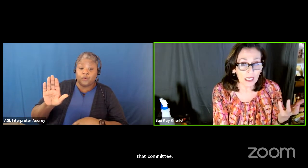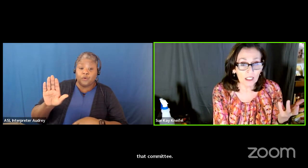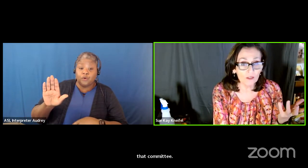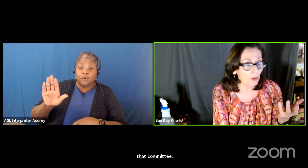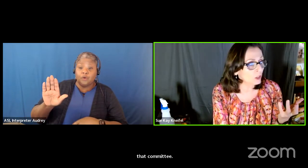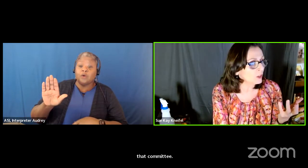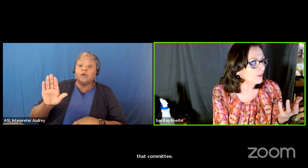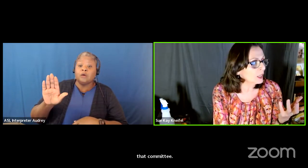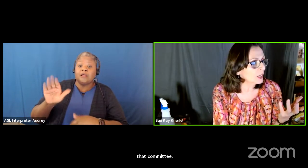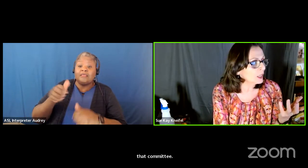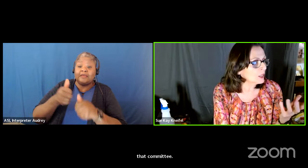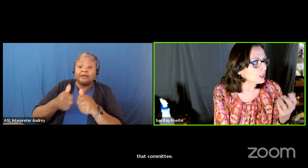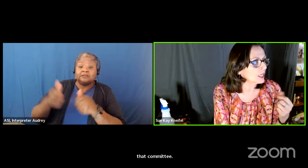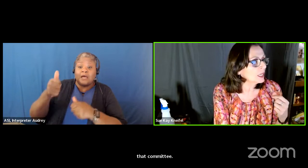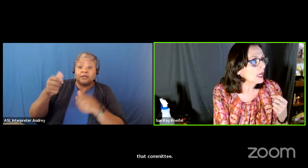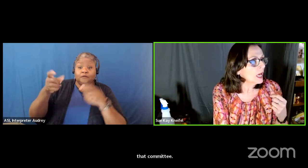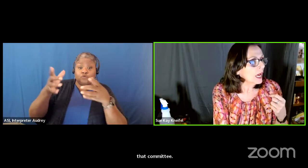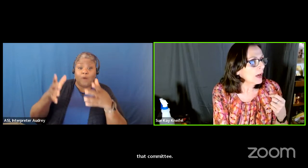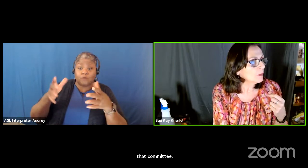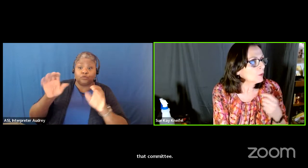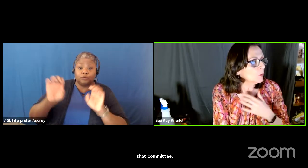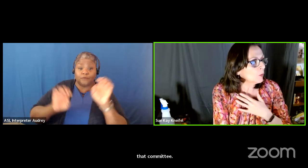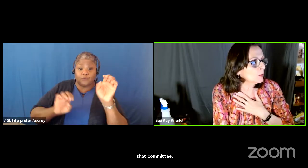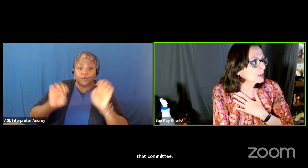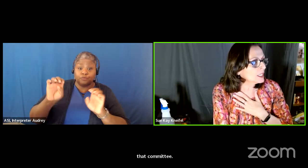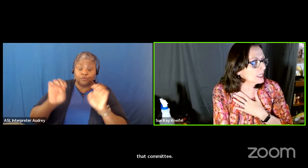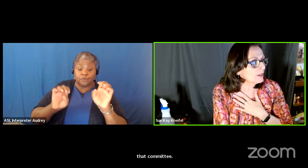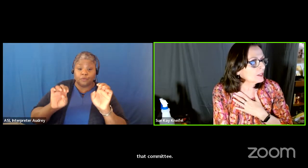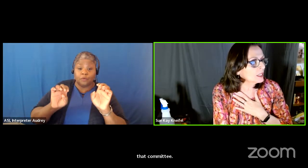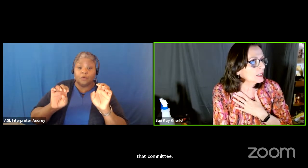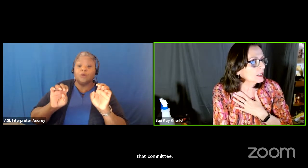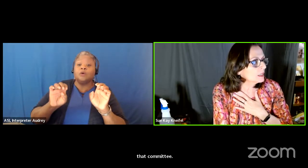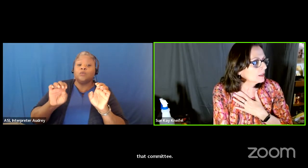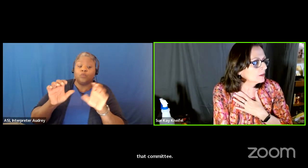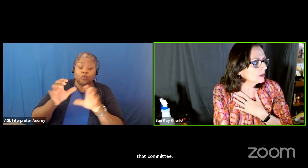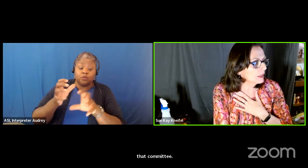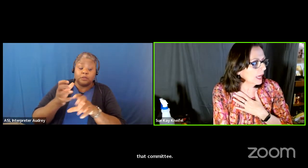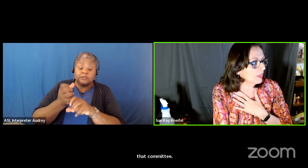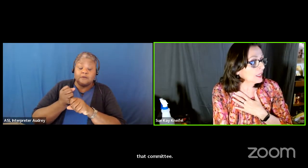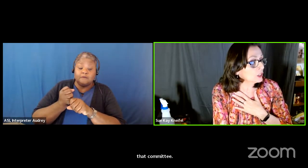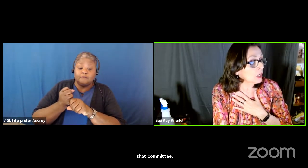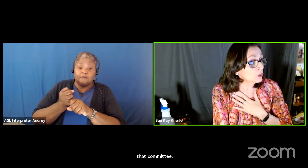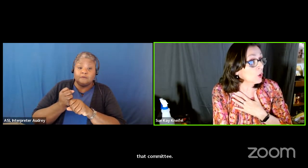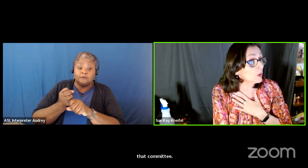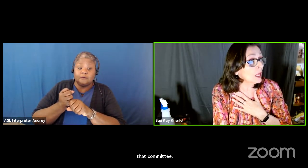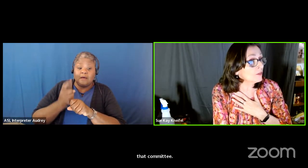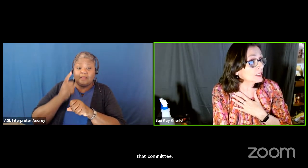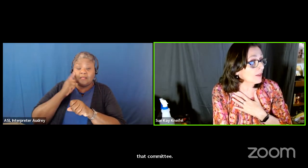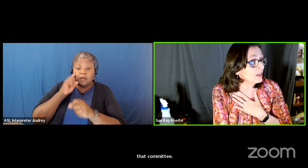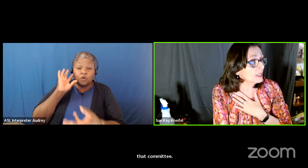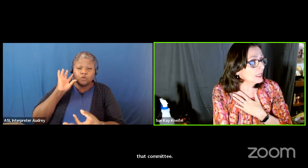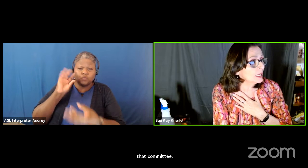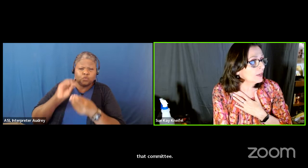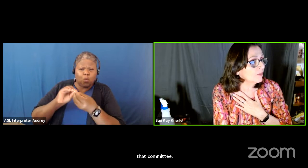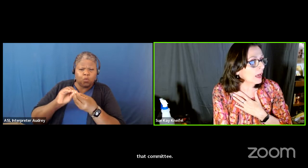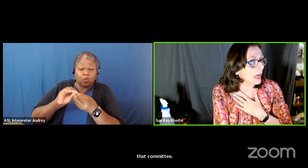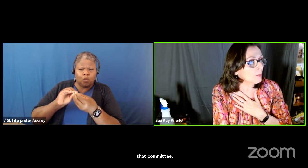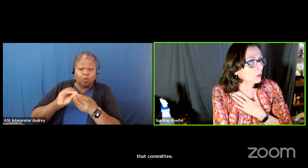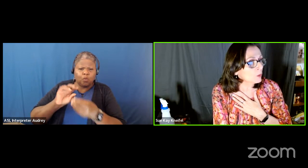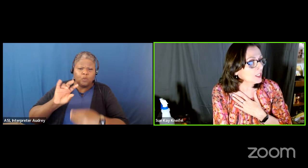for the executive director evaluation. We received, I think, a total of